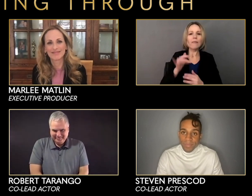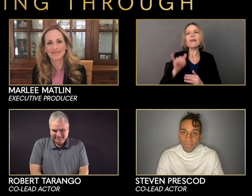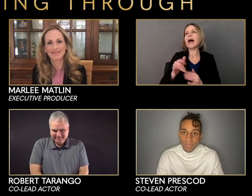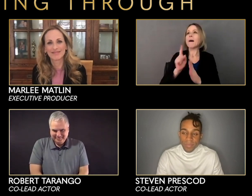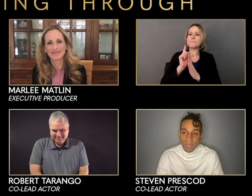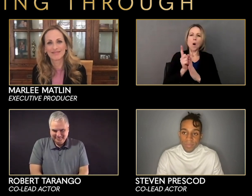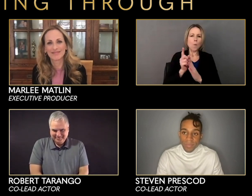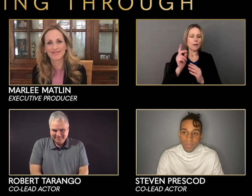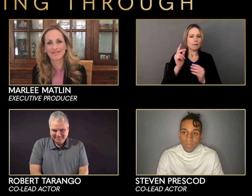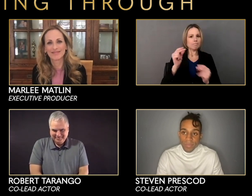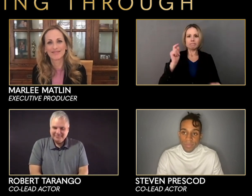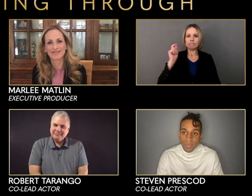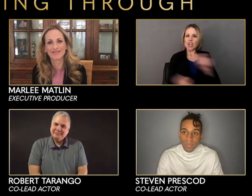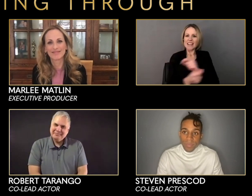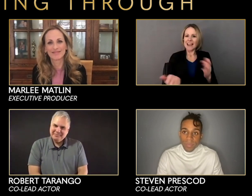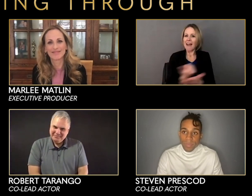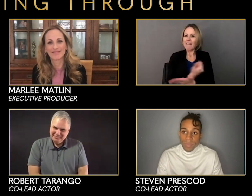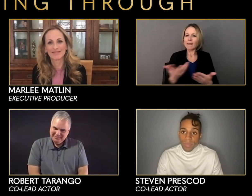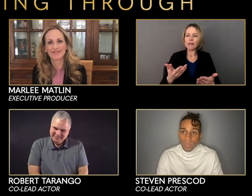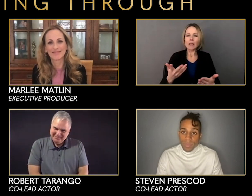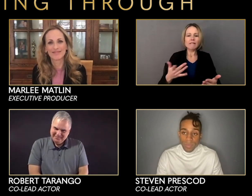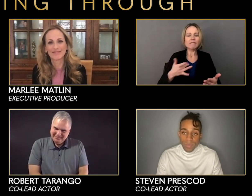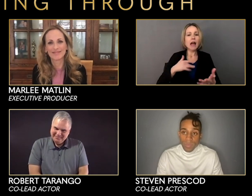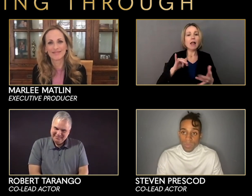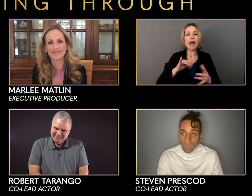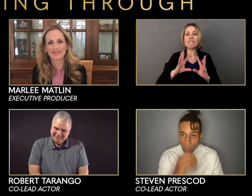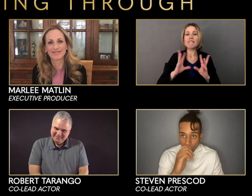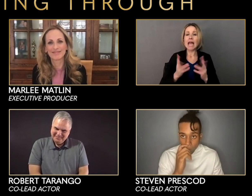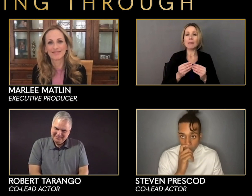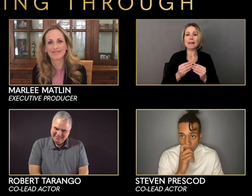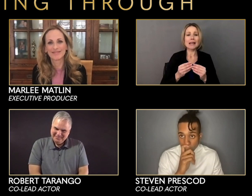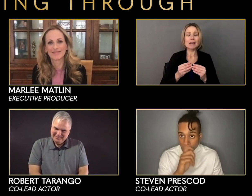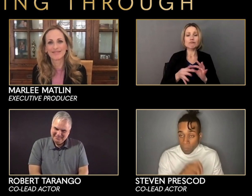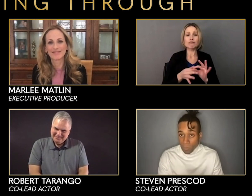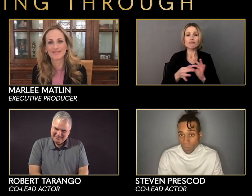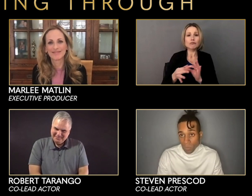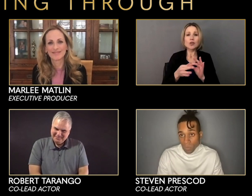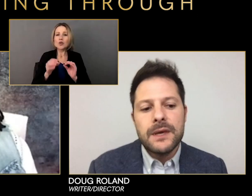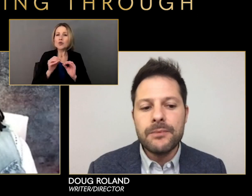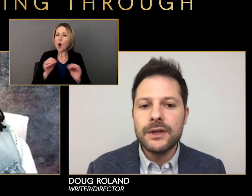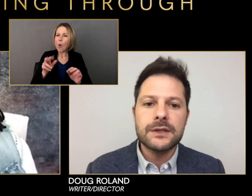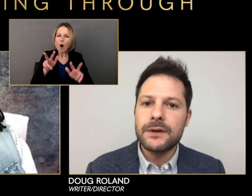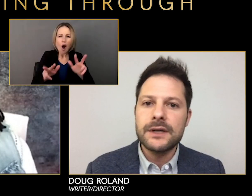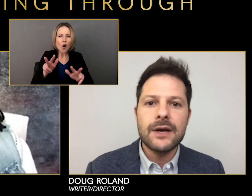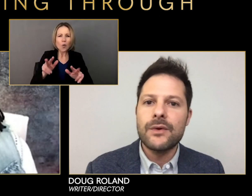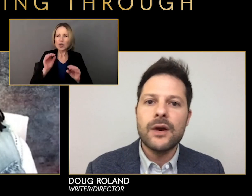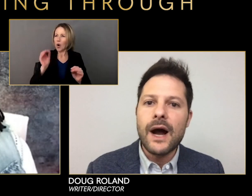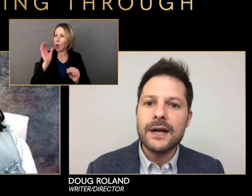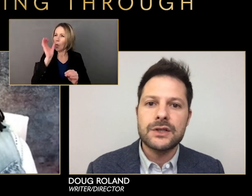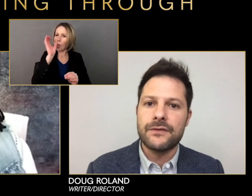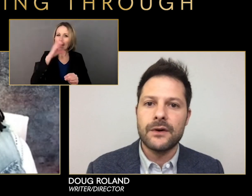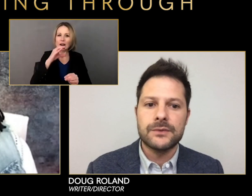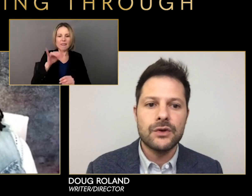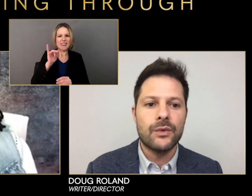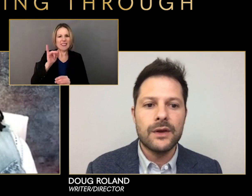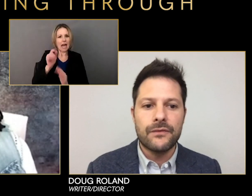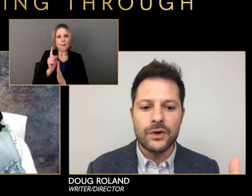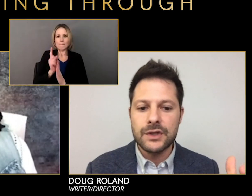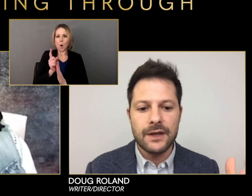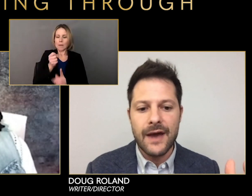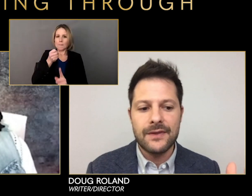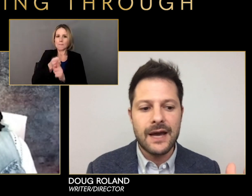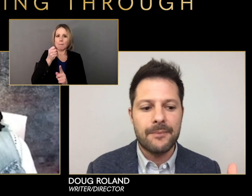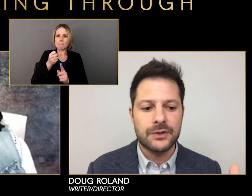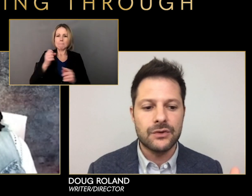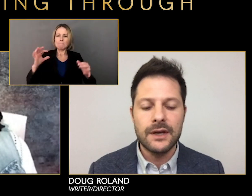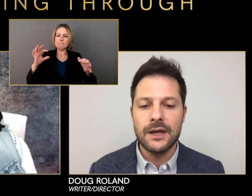on set. No one felt awkward or weird. We'd had that bonding moment. And I think people experience that when they watch the film too. We